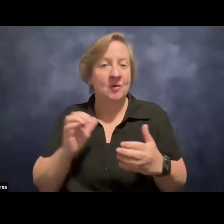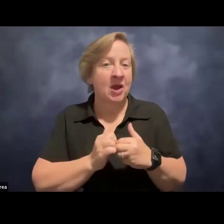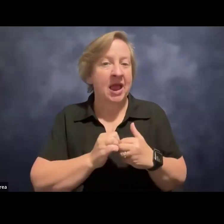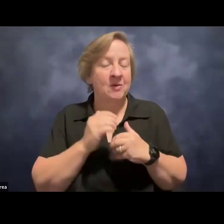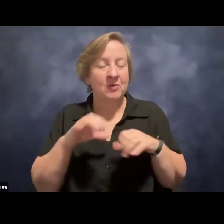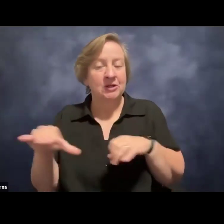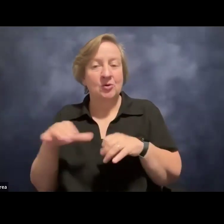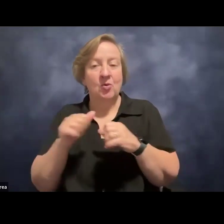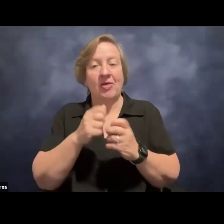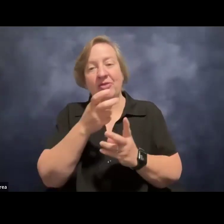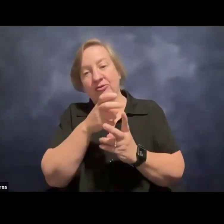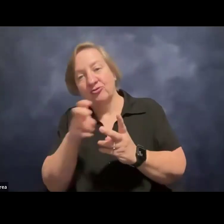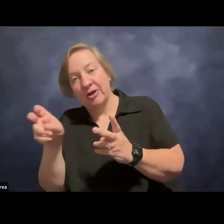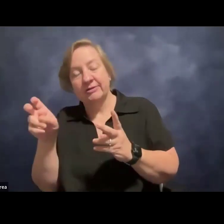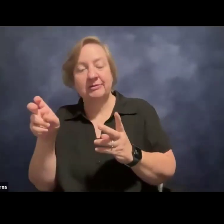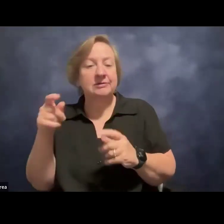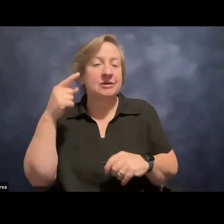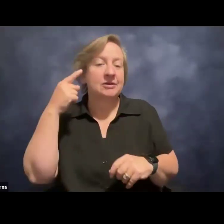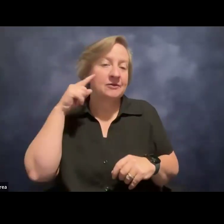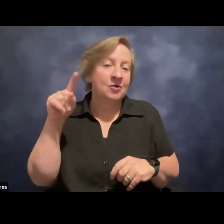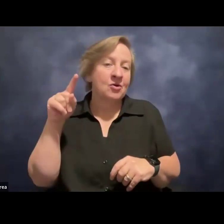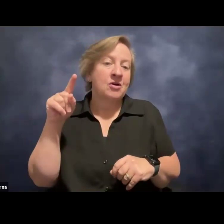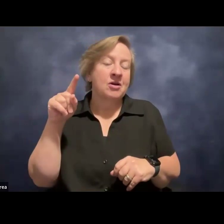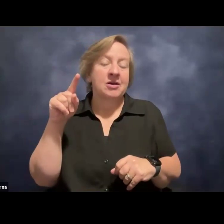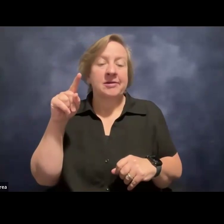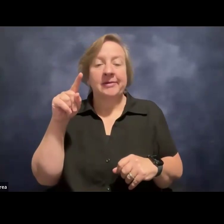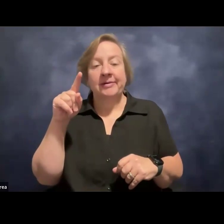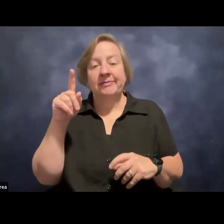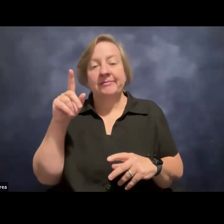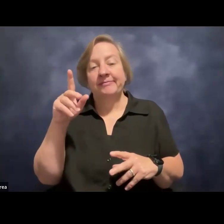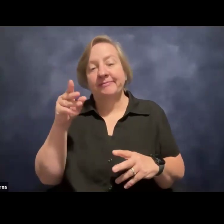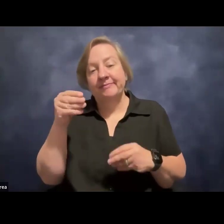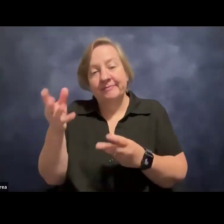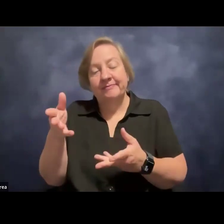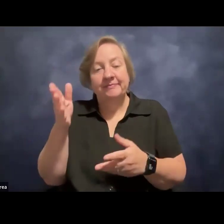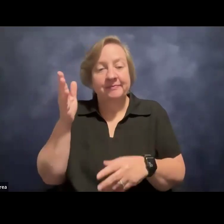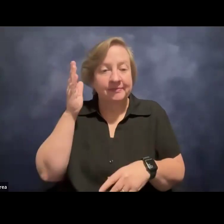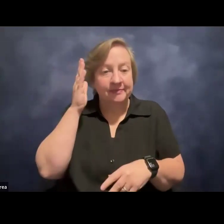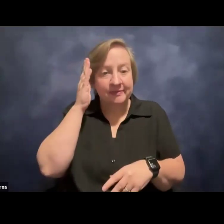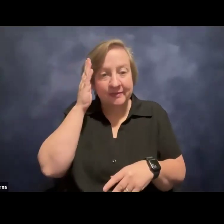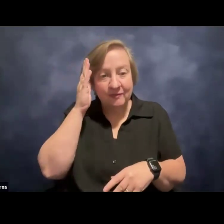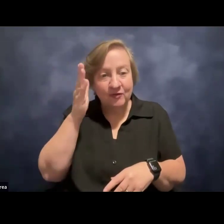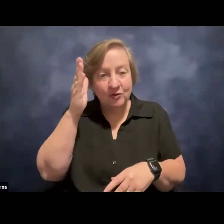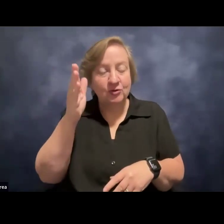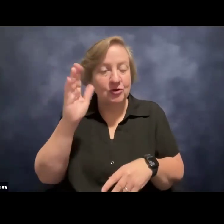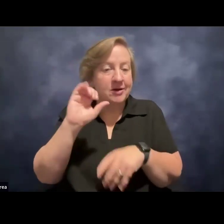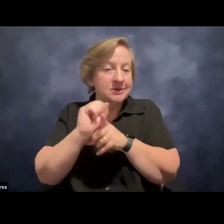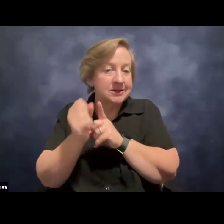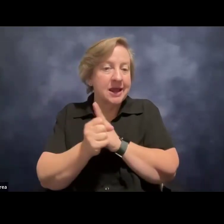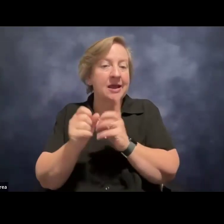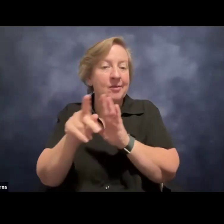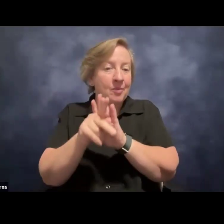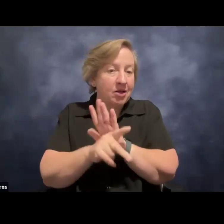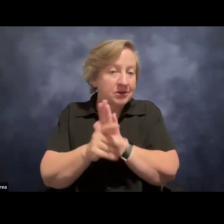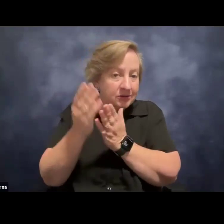with making the transition for kind of like getting to our future state that we mentioned in the policy recommendation of 90